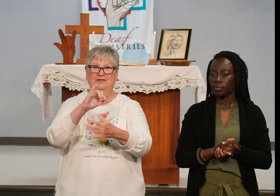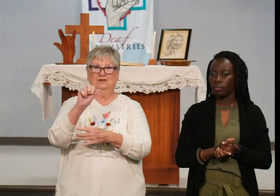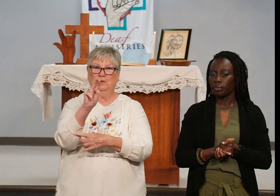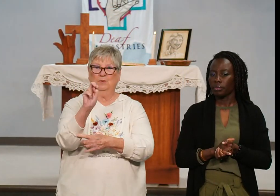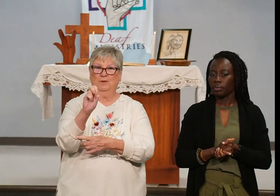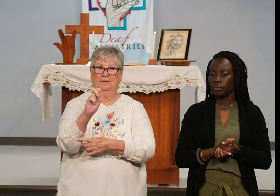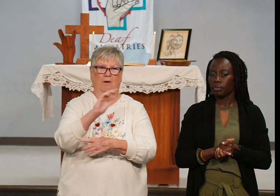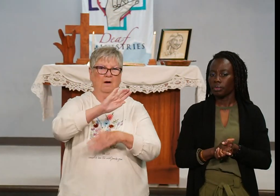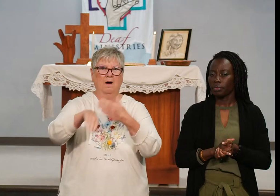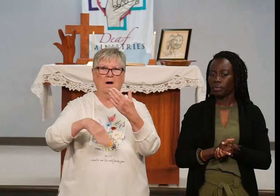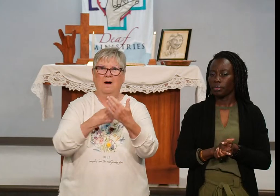llumc.org/.